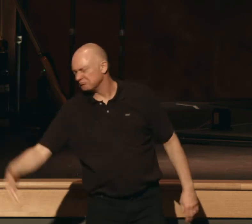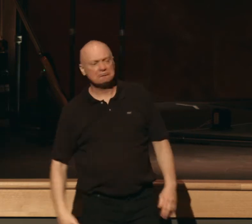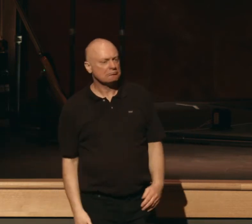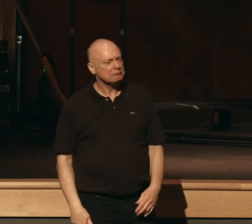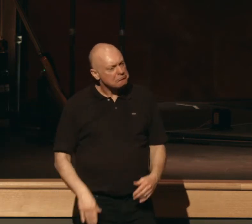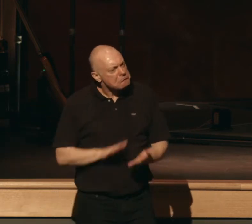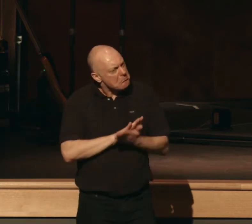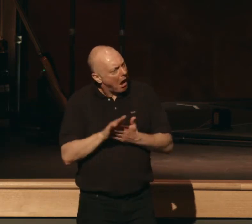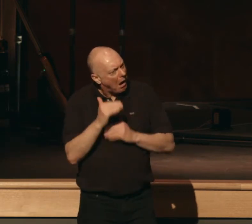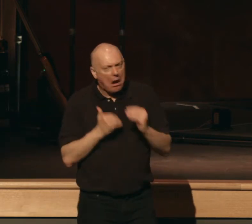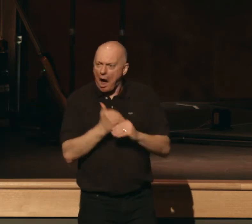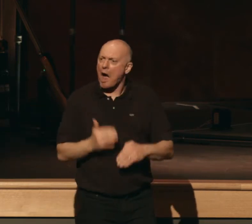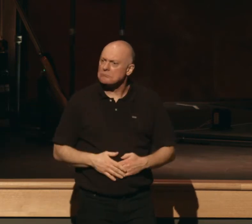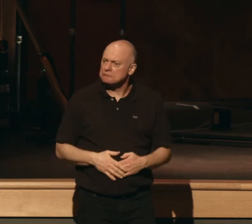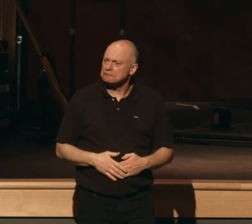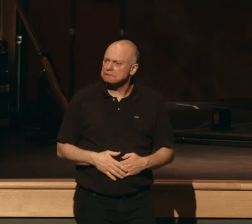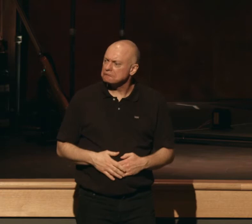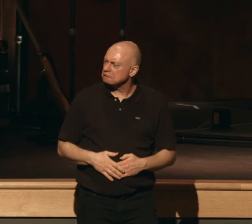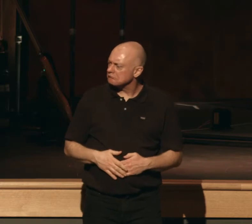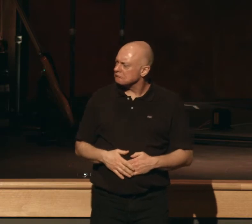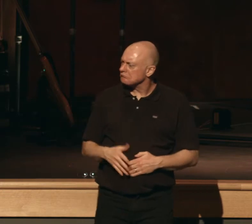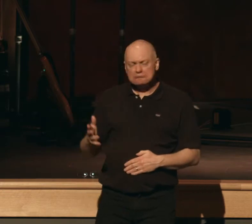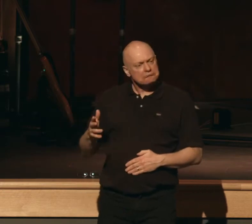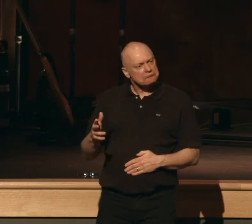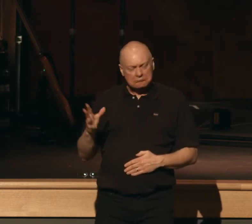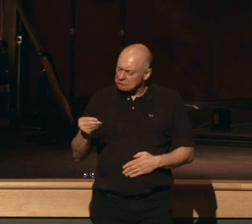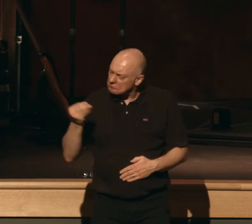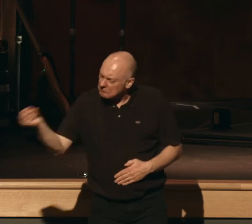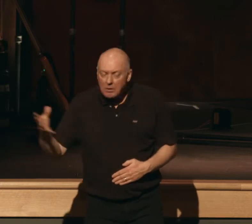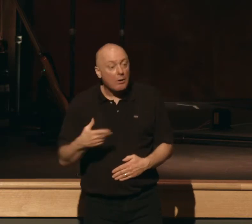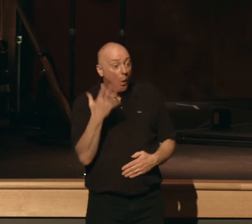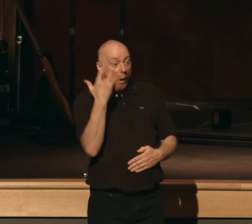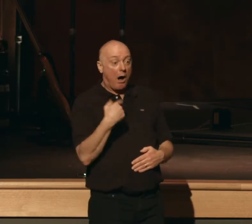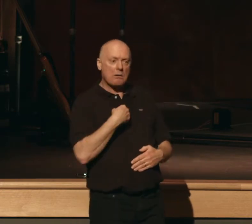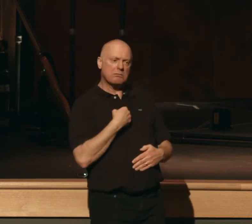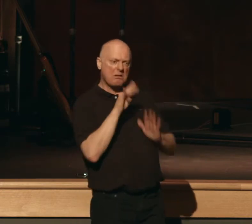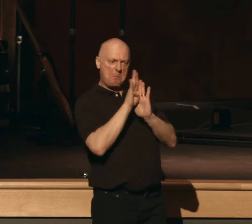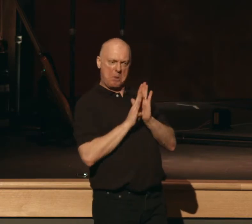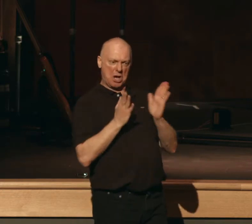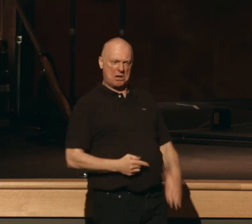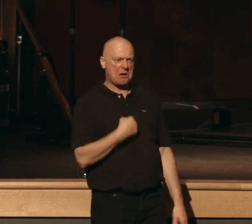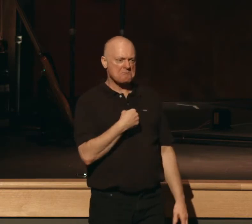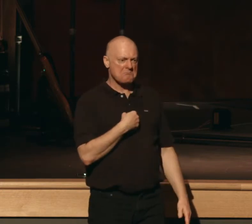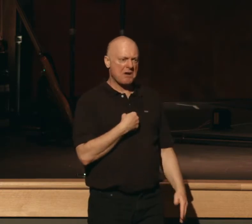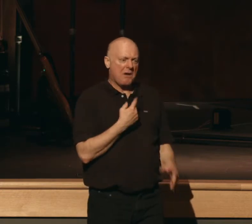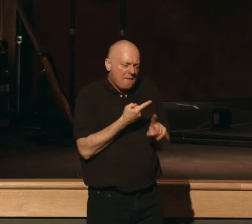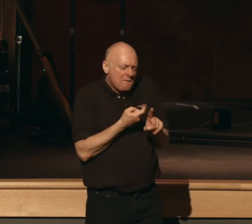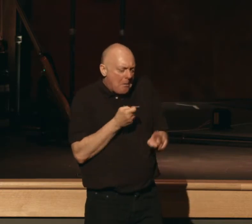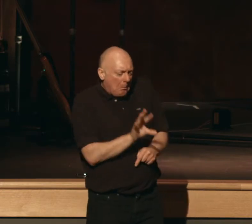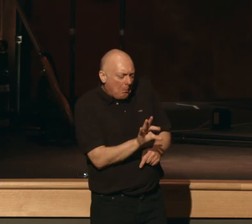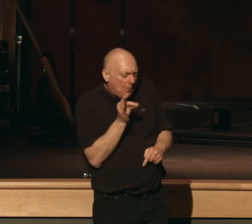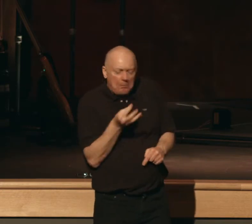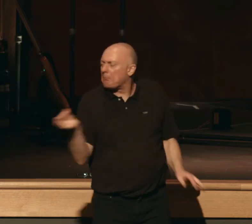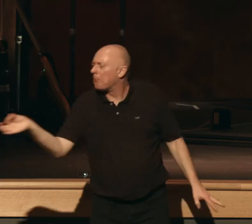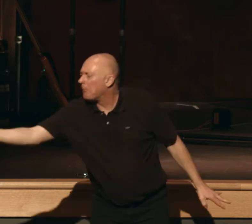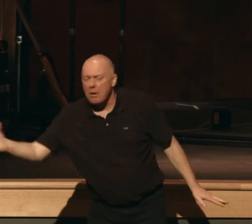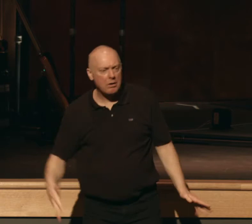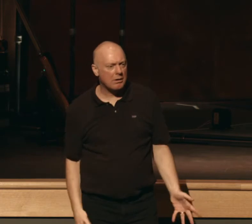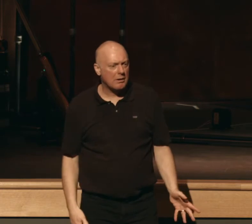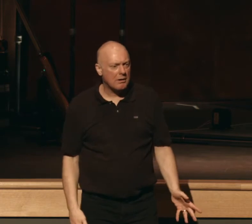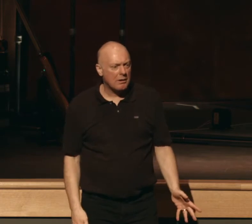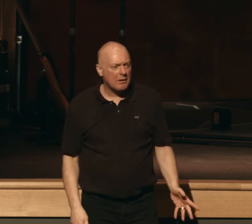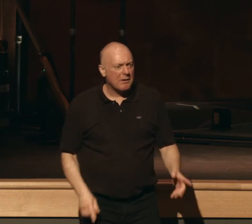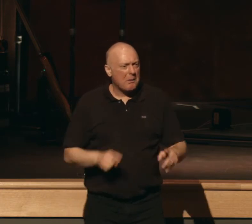kind gesture. That person would be a giving out of their wealth. They would be giving from their wealth, but they would not be